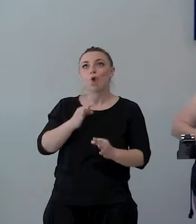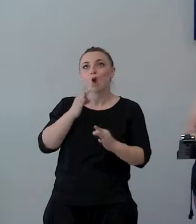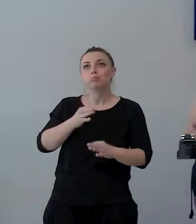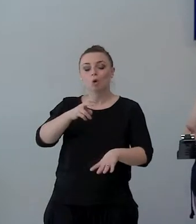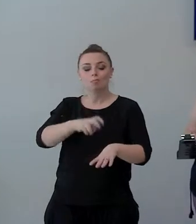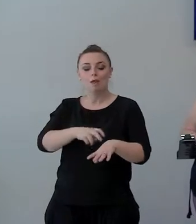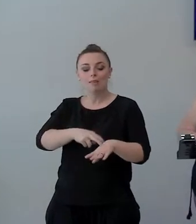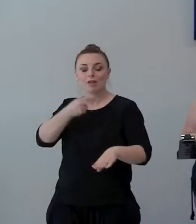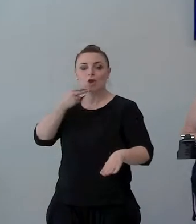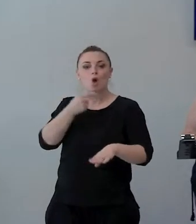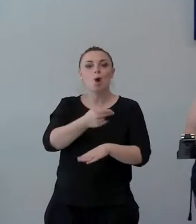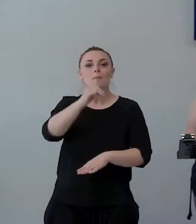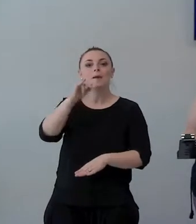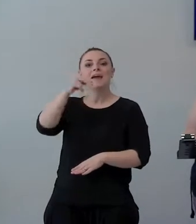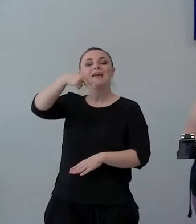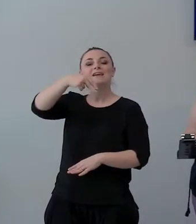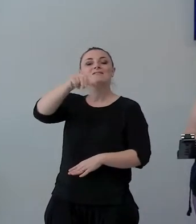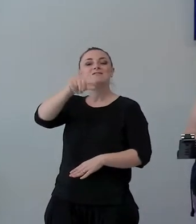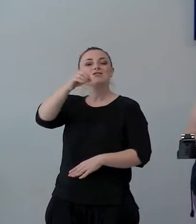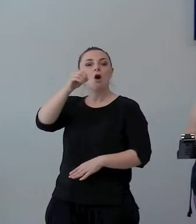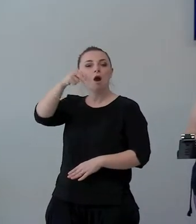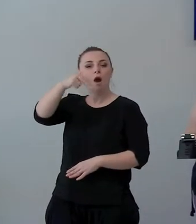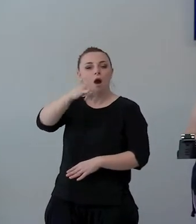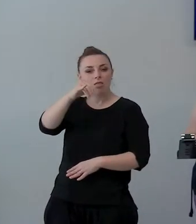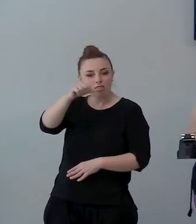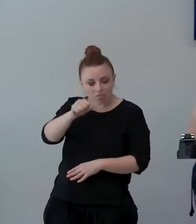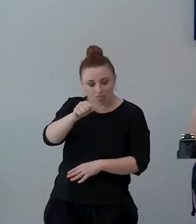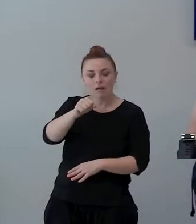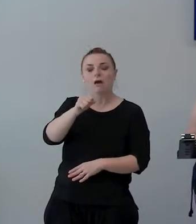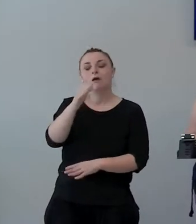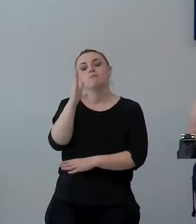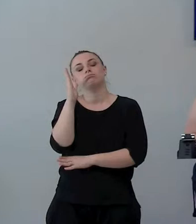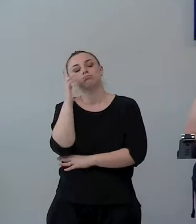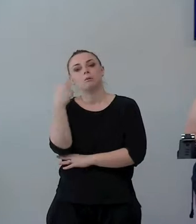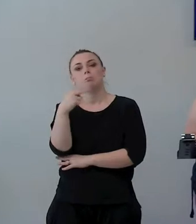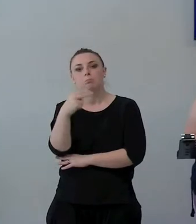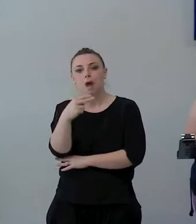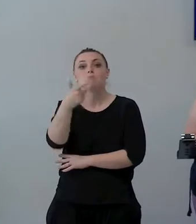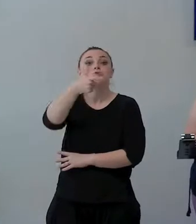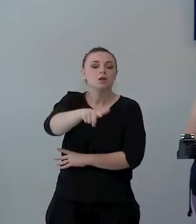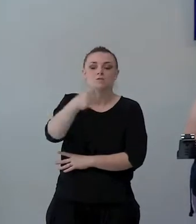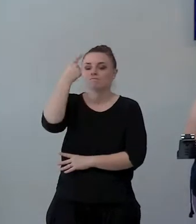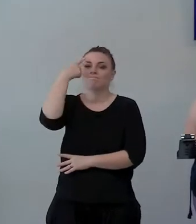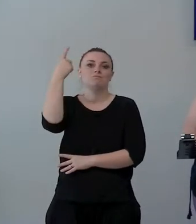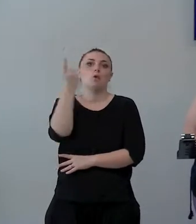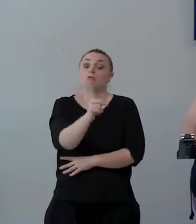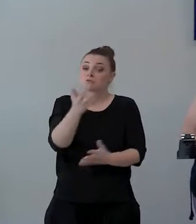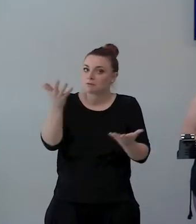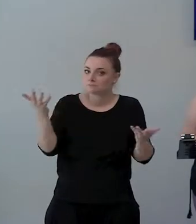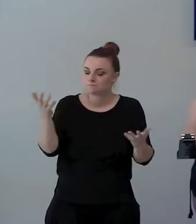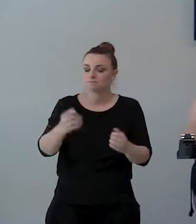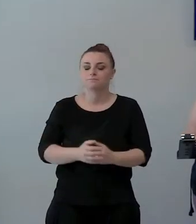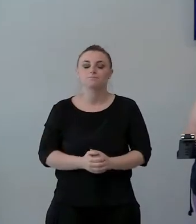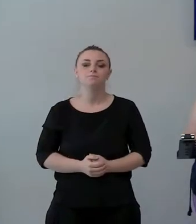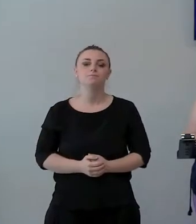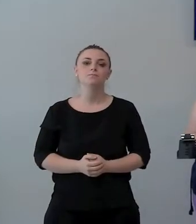sa perché non dorme ma non dorme. Or there is a specific illness called insomnia that